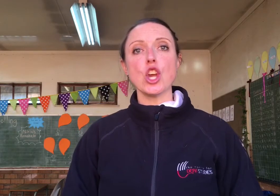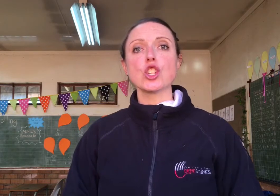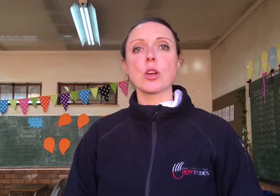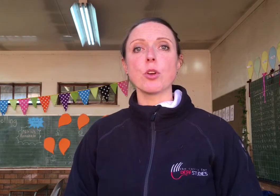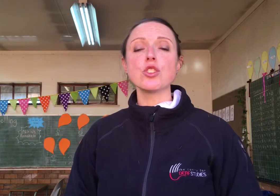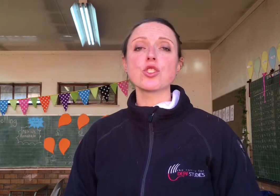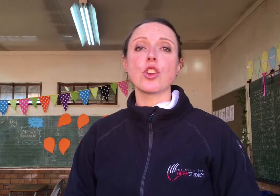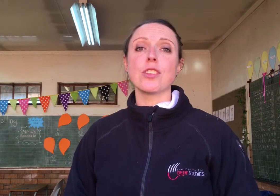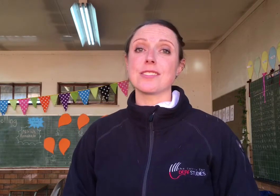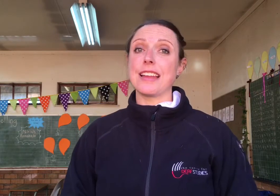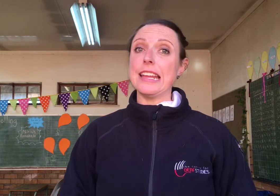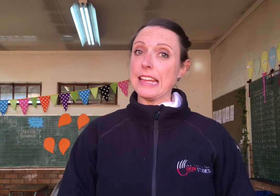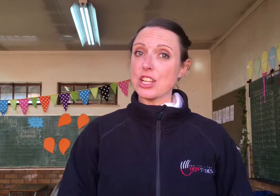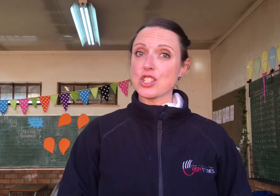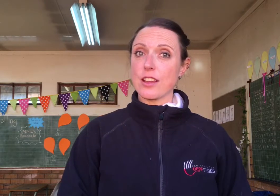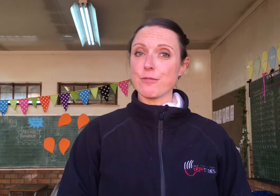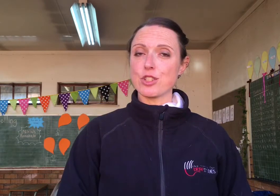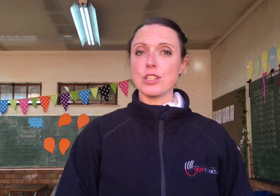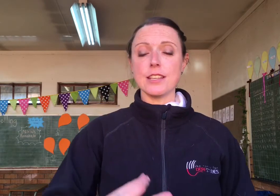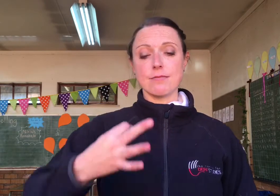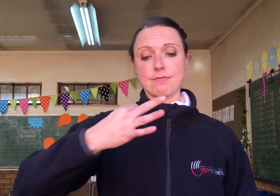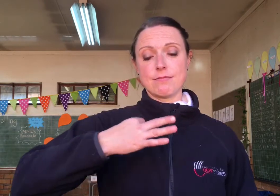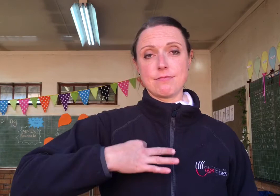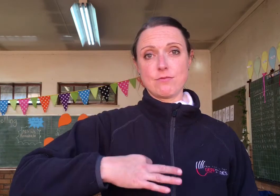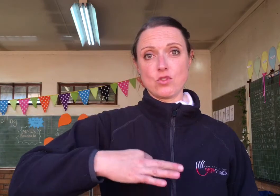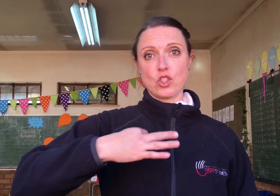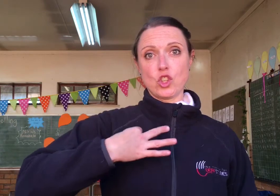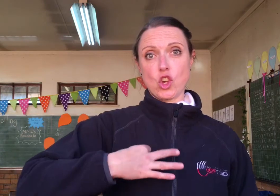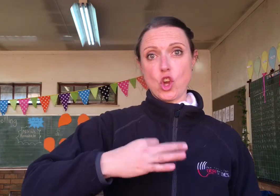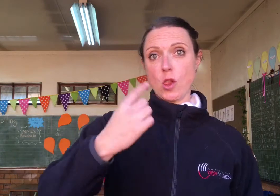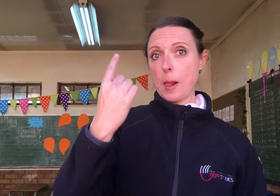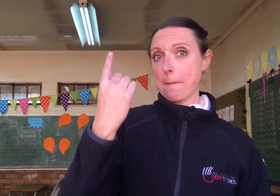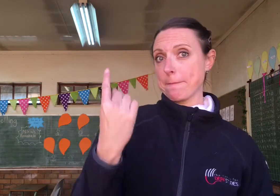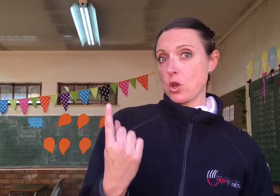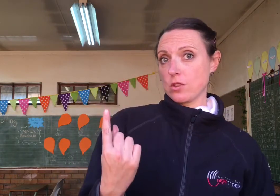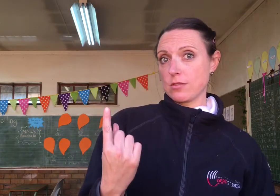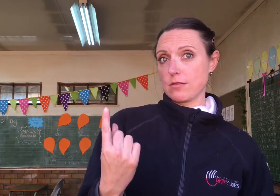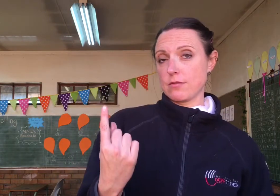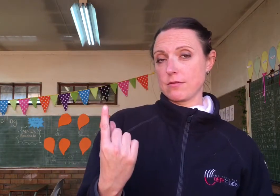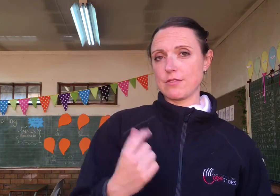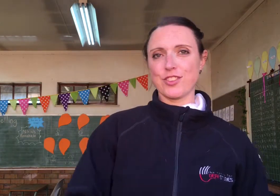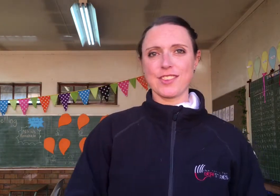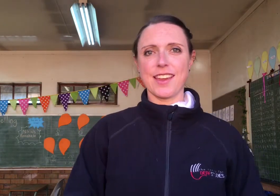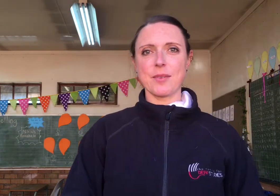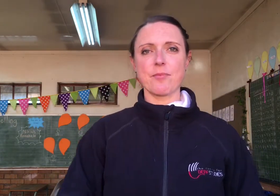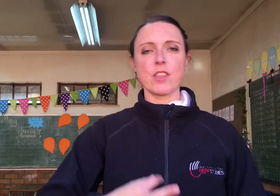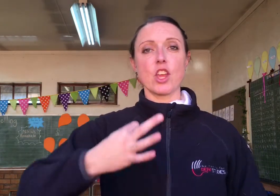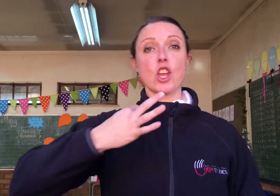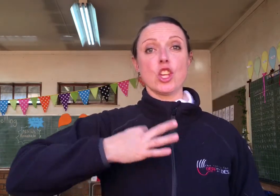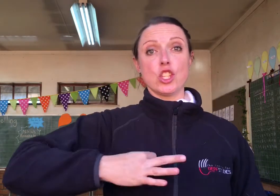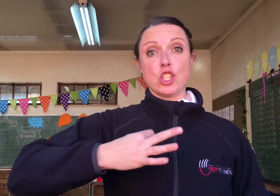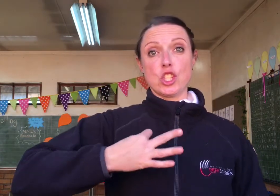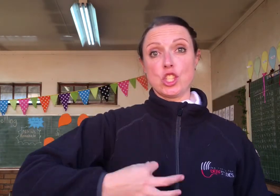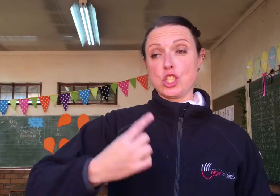I'm going to show you the sign English sign for she, girl, person. Okay.